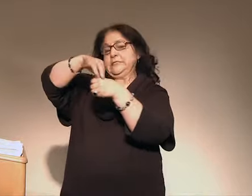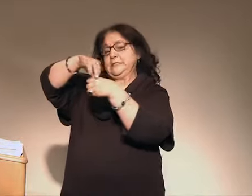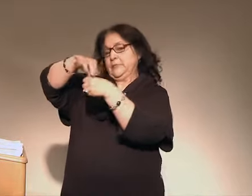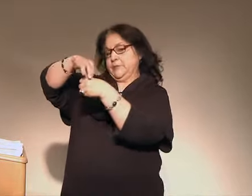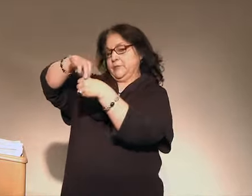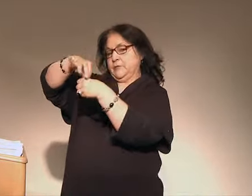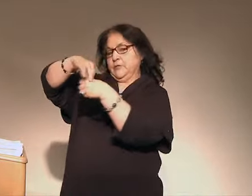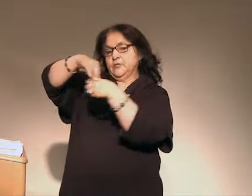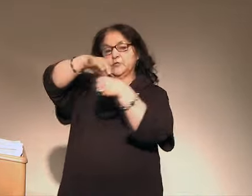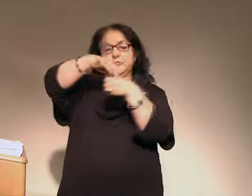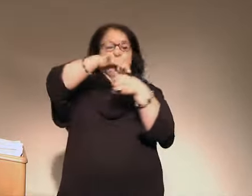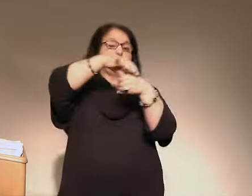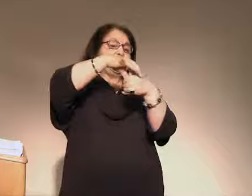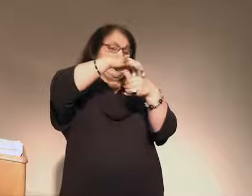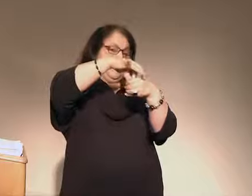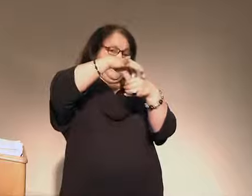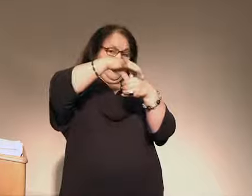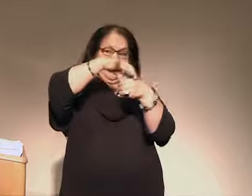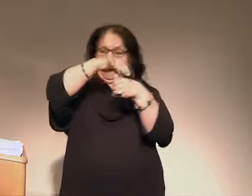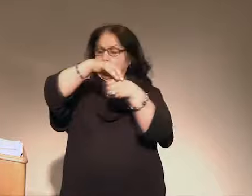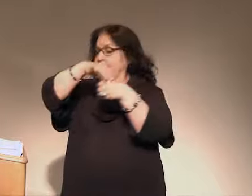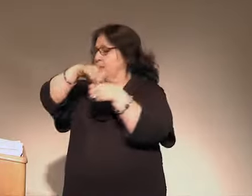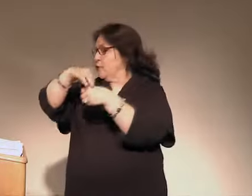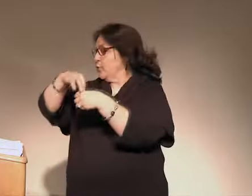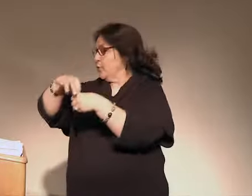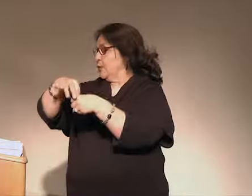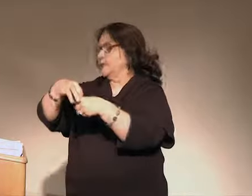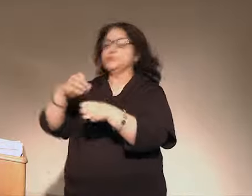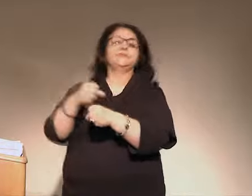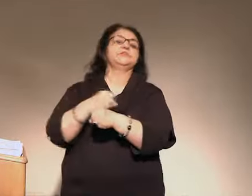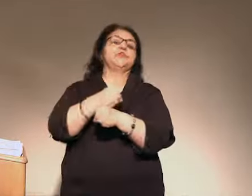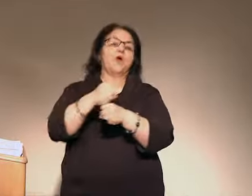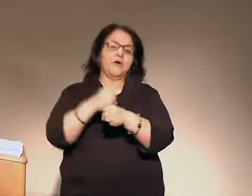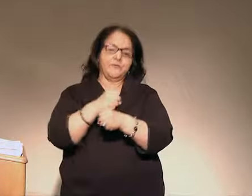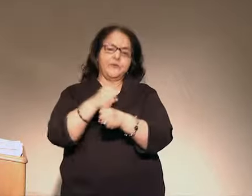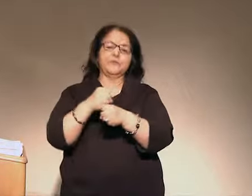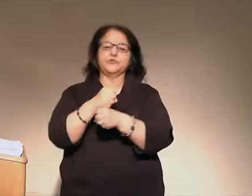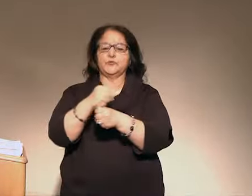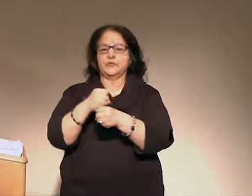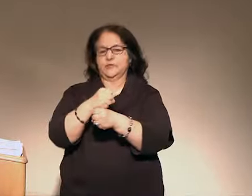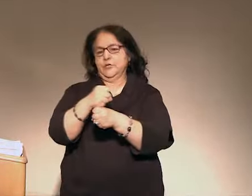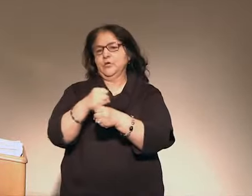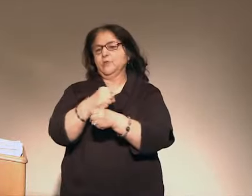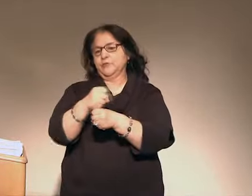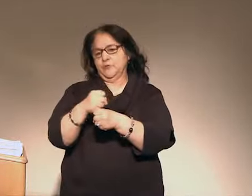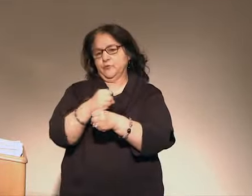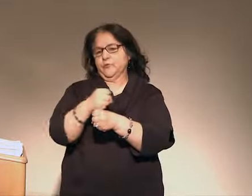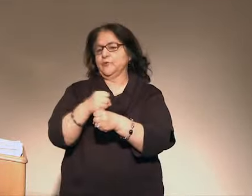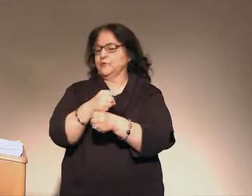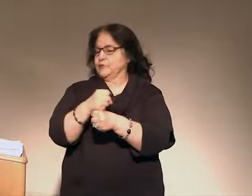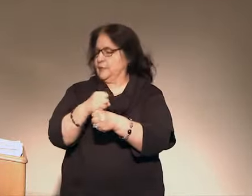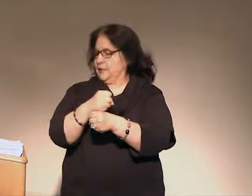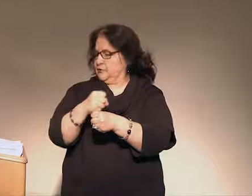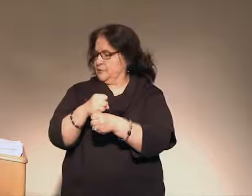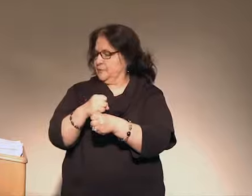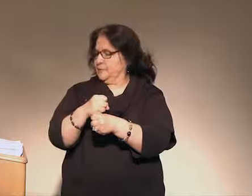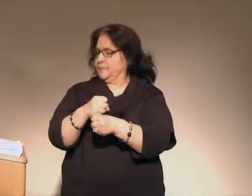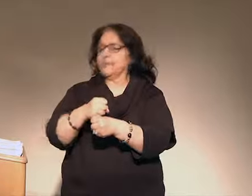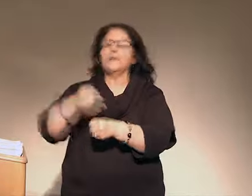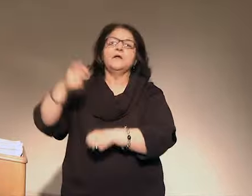steep it. So this is tea. The one right next to it is coffee, which we had reviewed on the previous page.